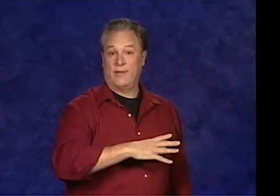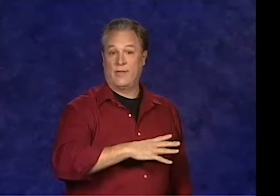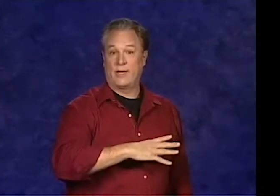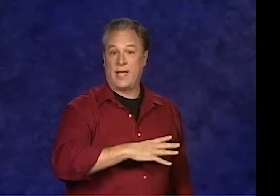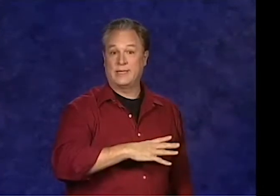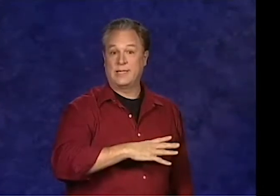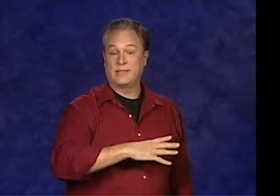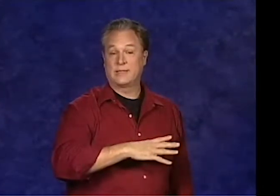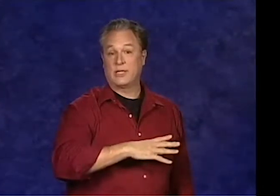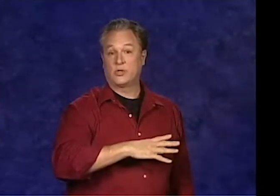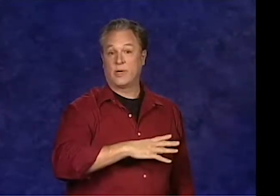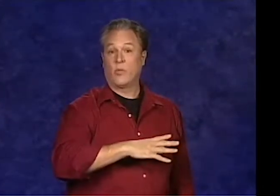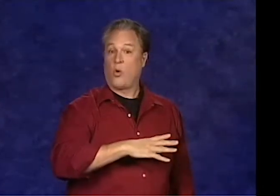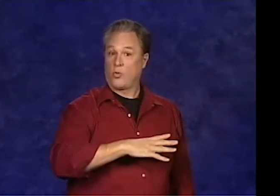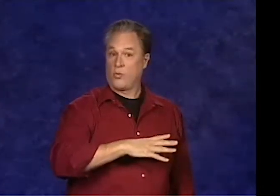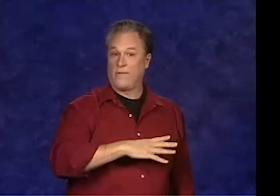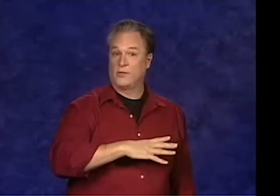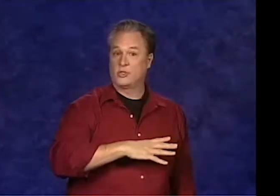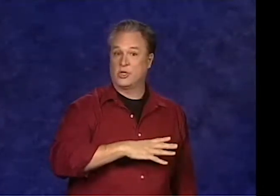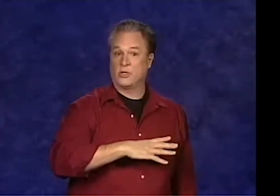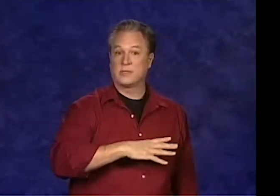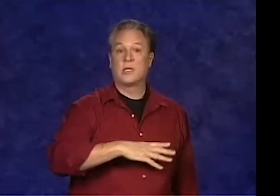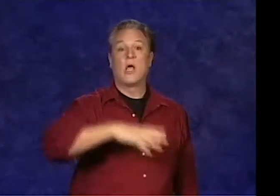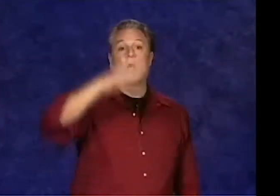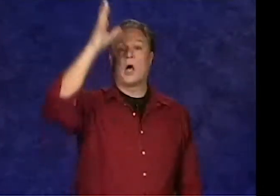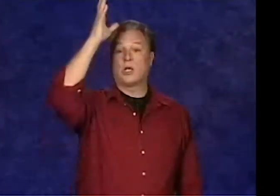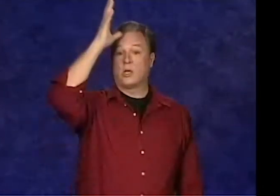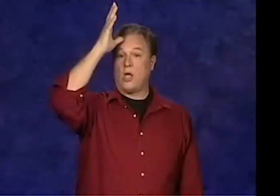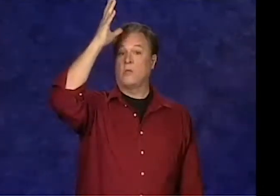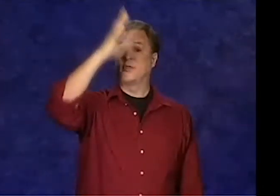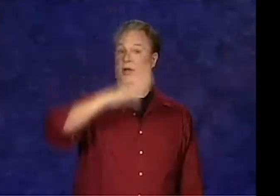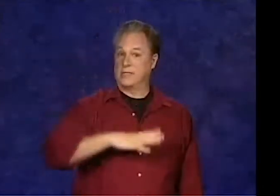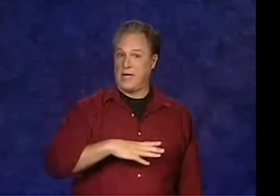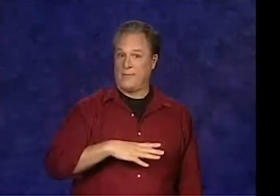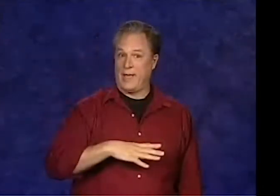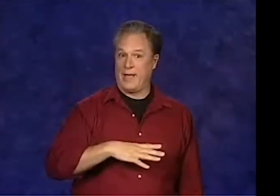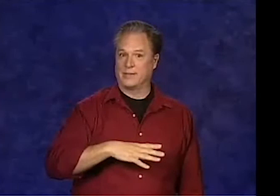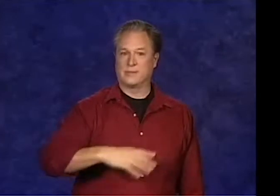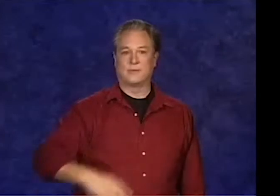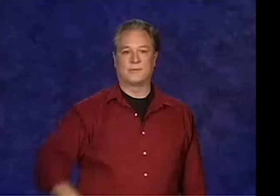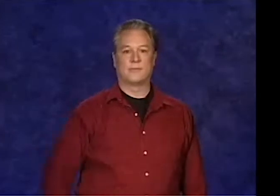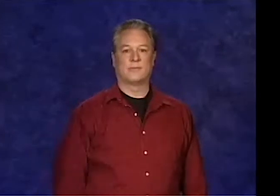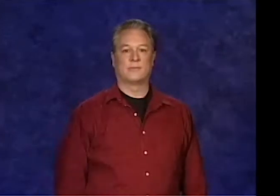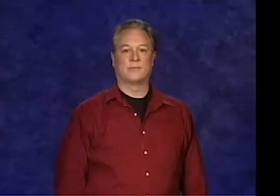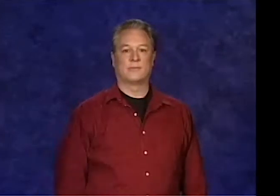in the 19th century wore ruffled shirts along with their top hats.